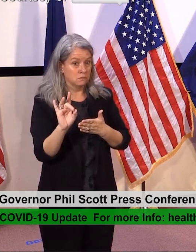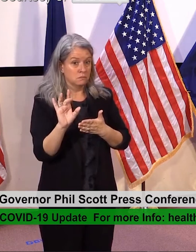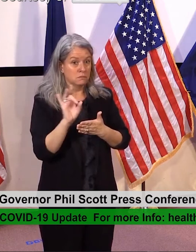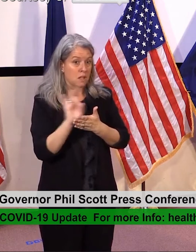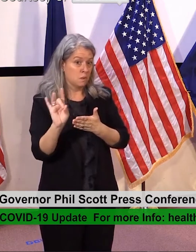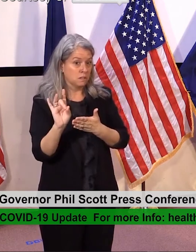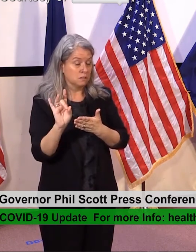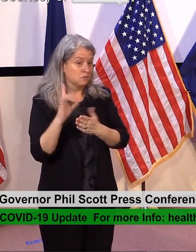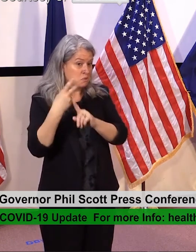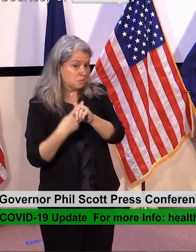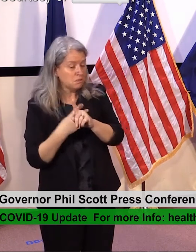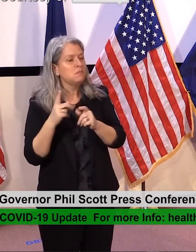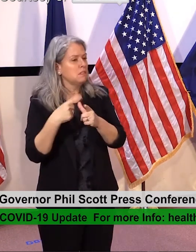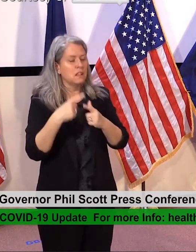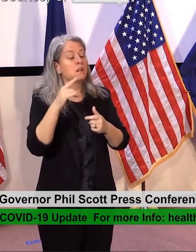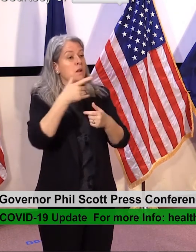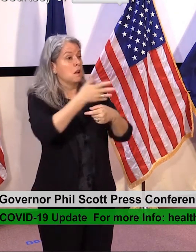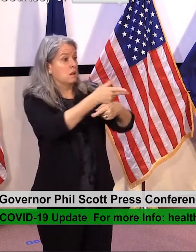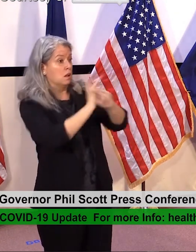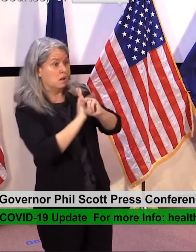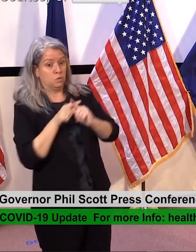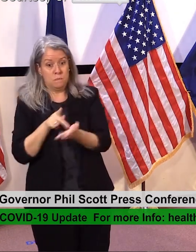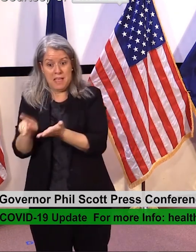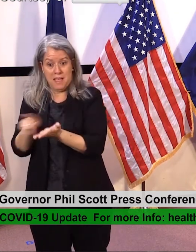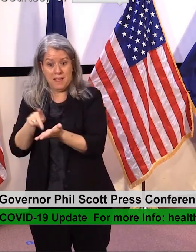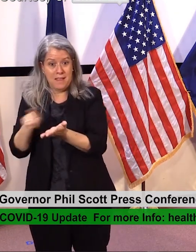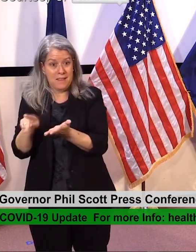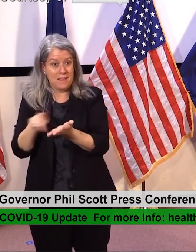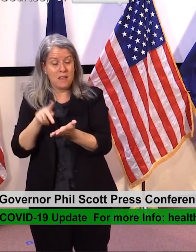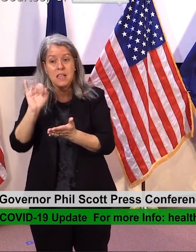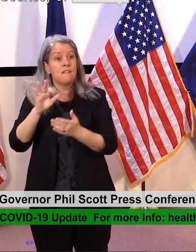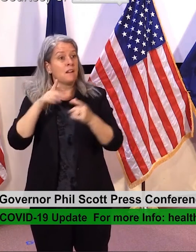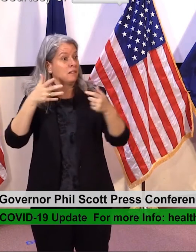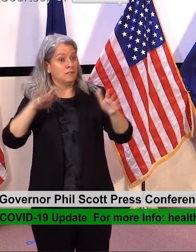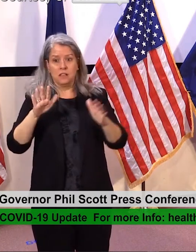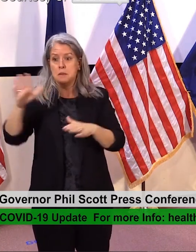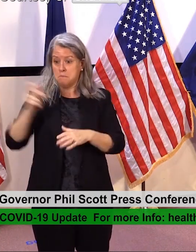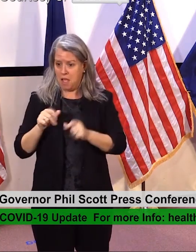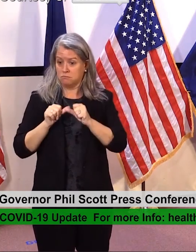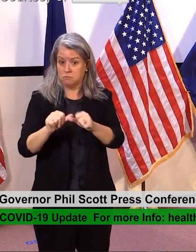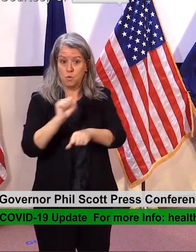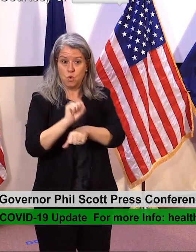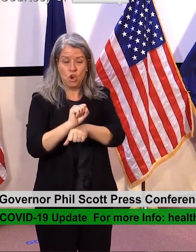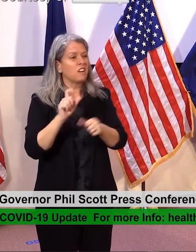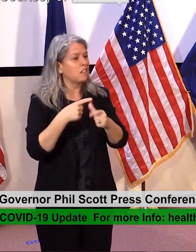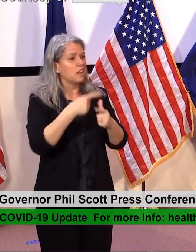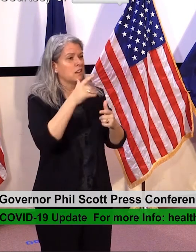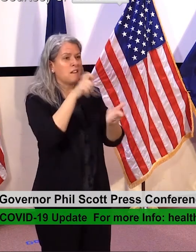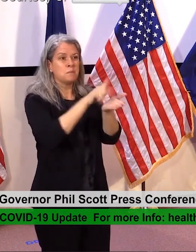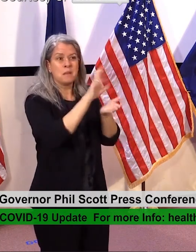of the loan is forgiven. This program is open today, so please visit